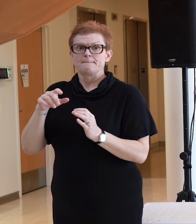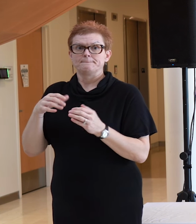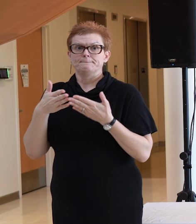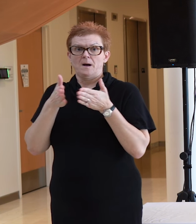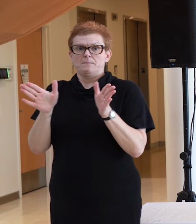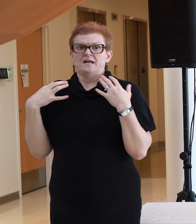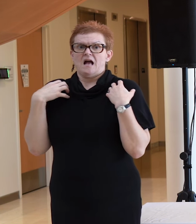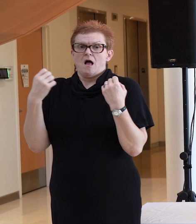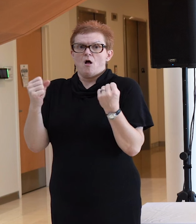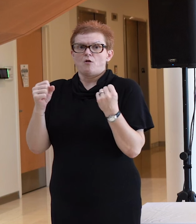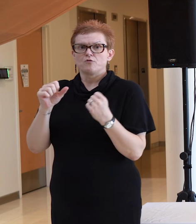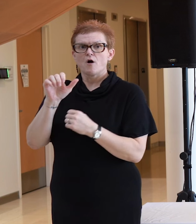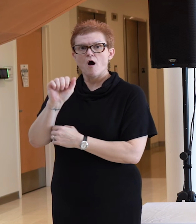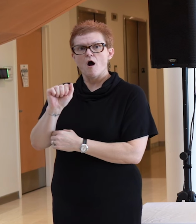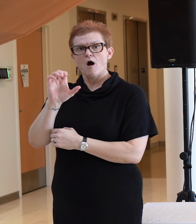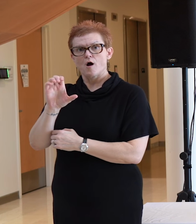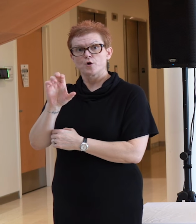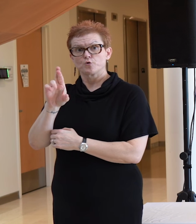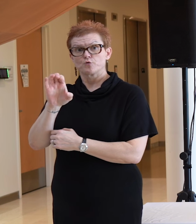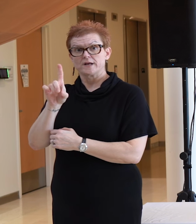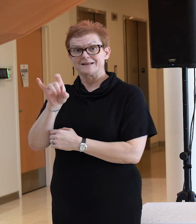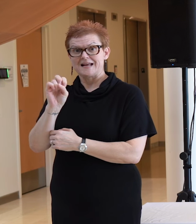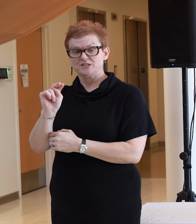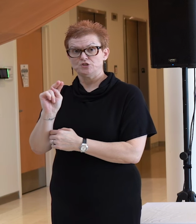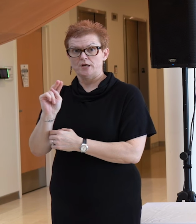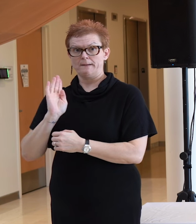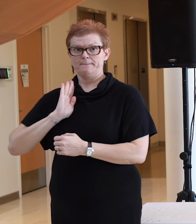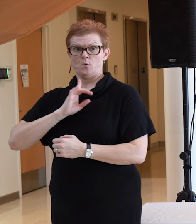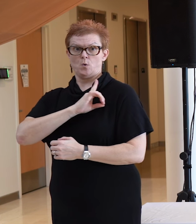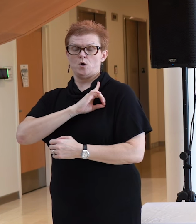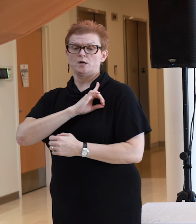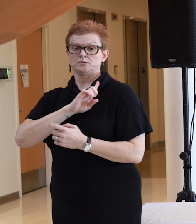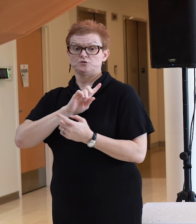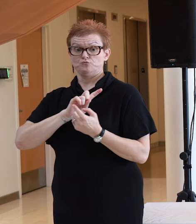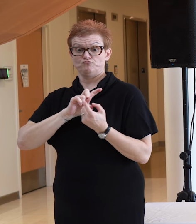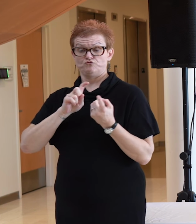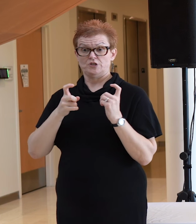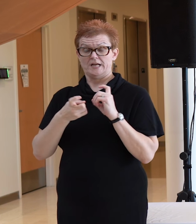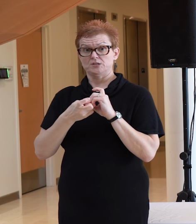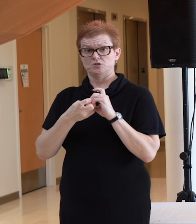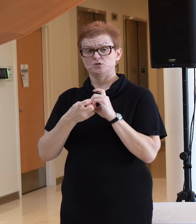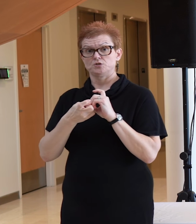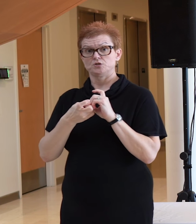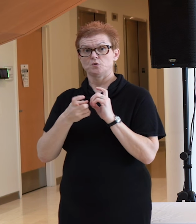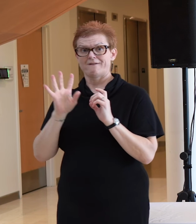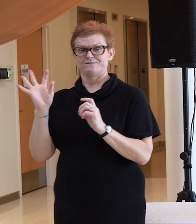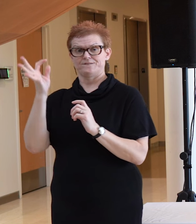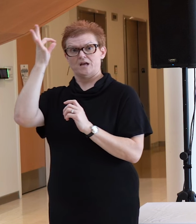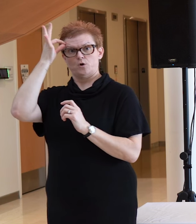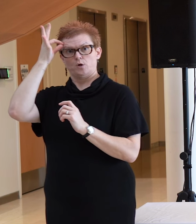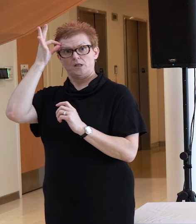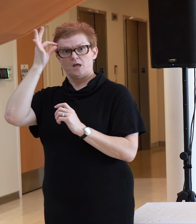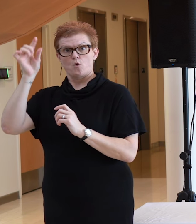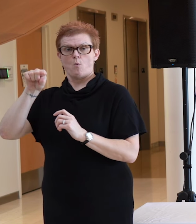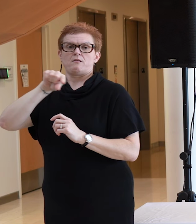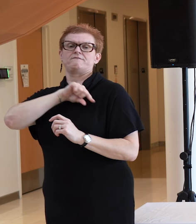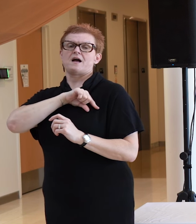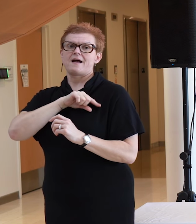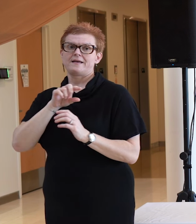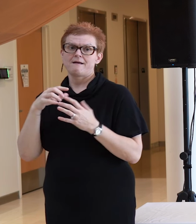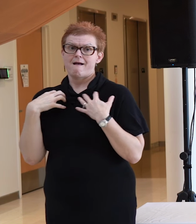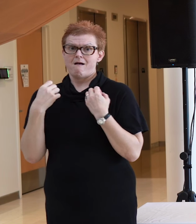Board. It's also finalizing the transformation to become a federally qualified health center lookalike,